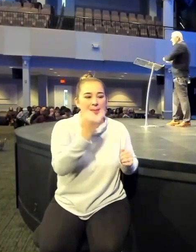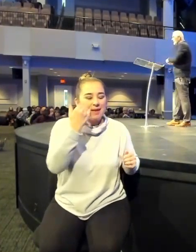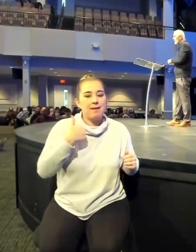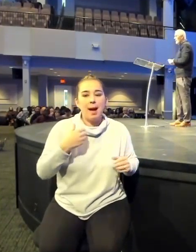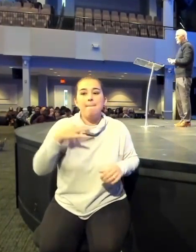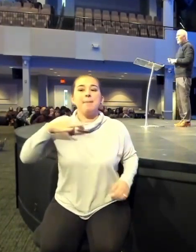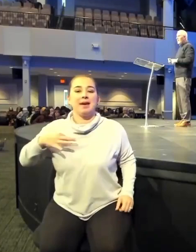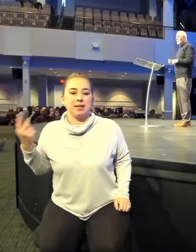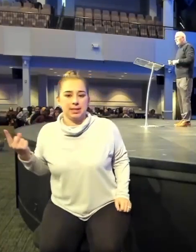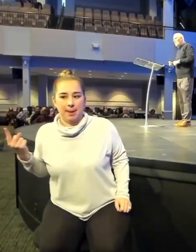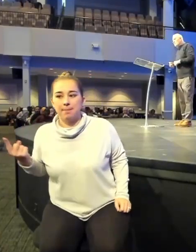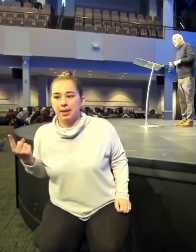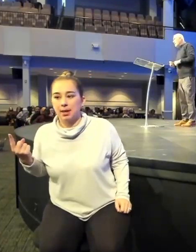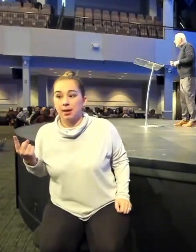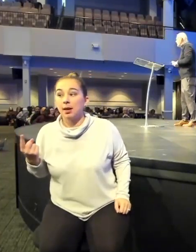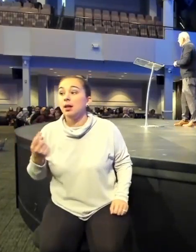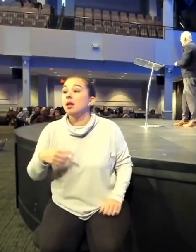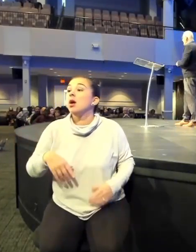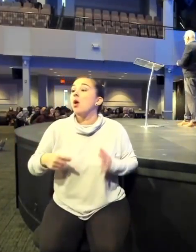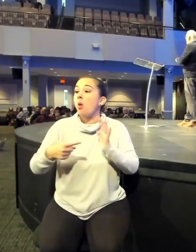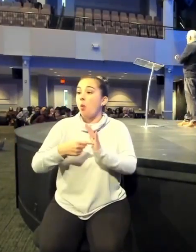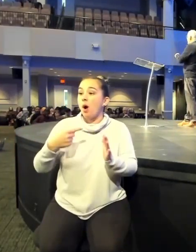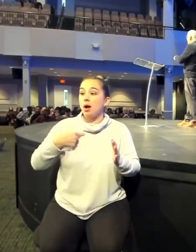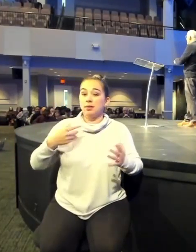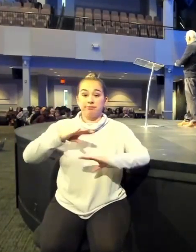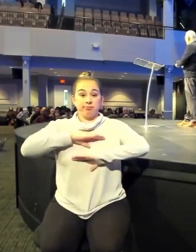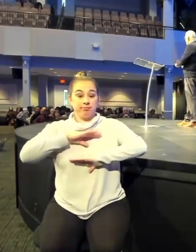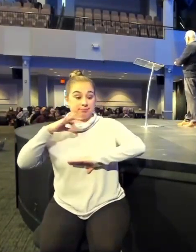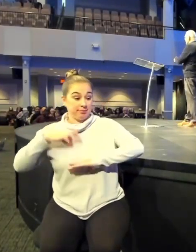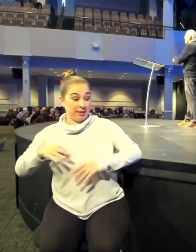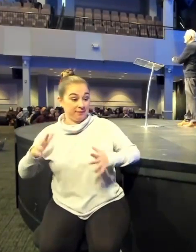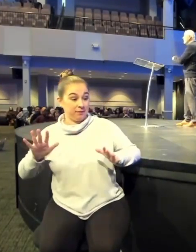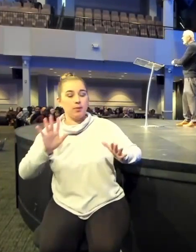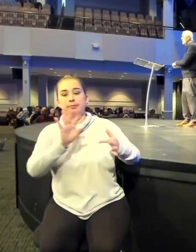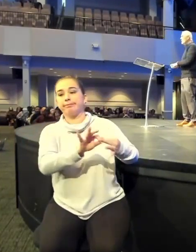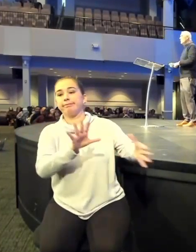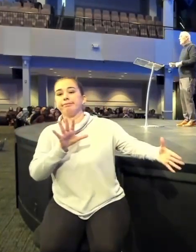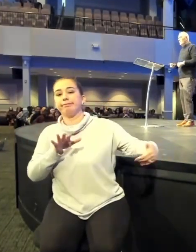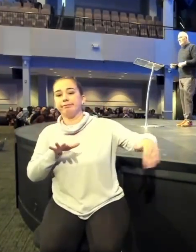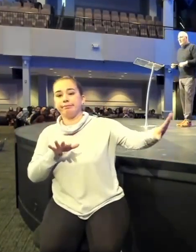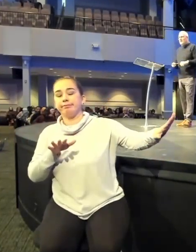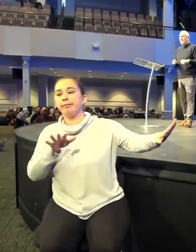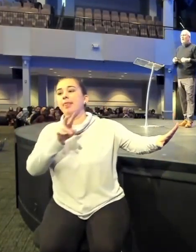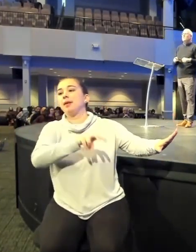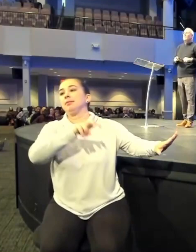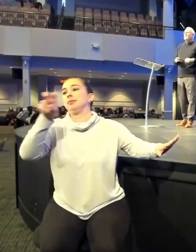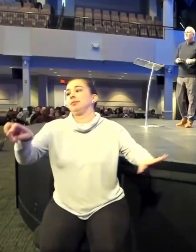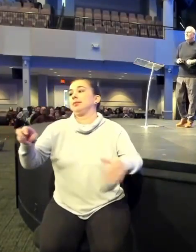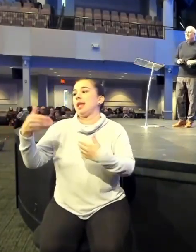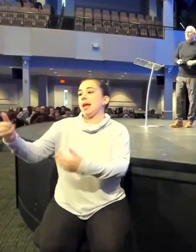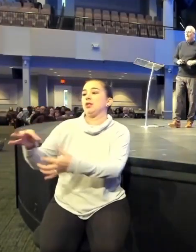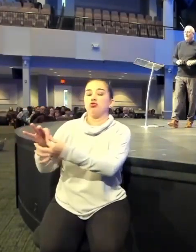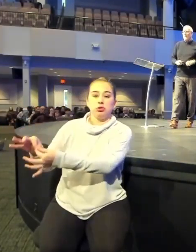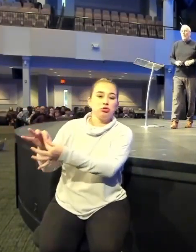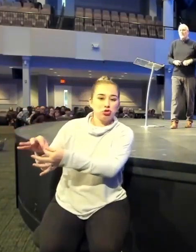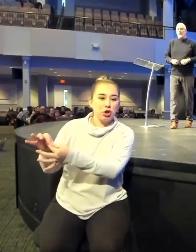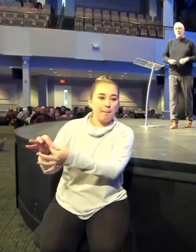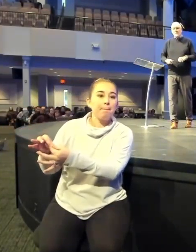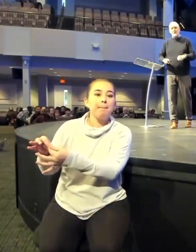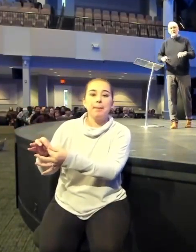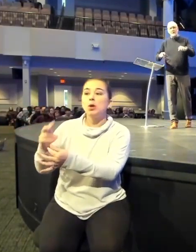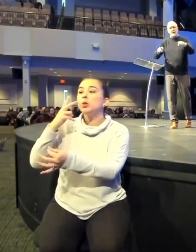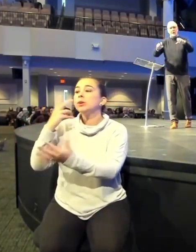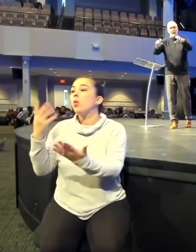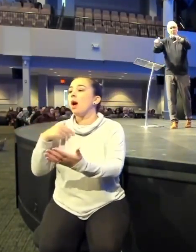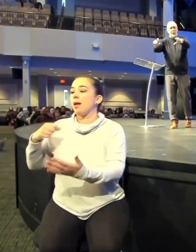them. And then once I've gotten what I want from them, I will discard them and move on to the next person from which I